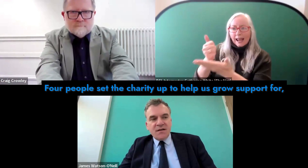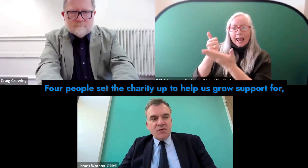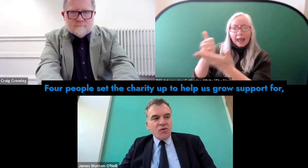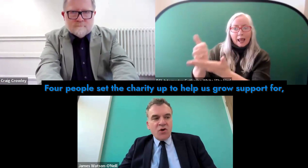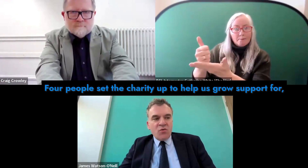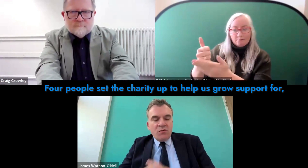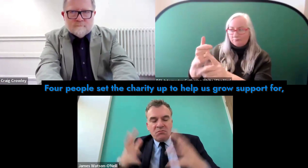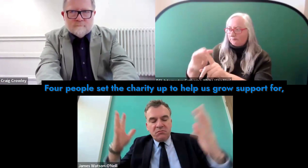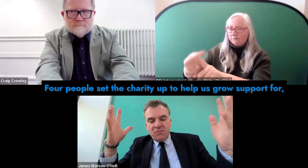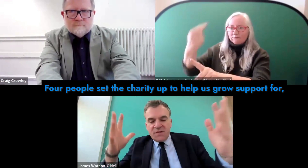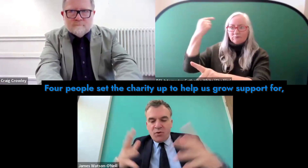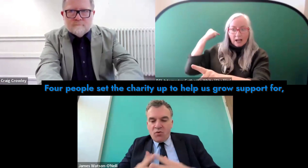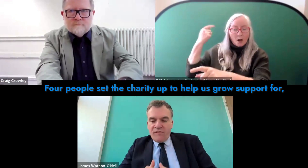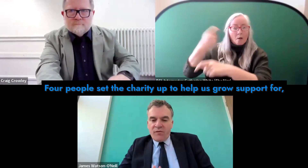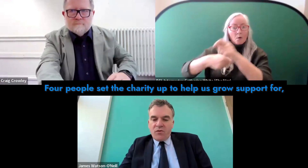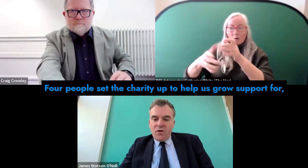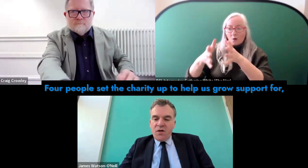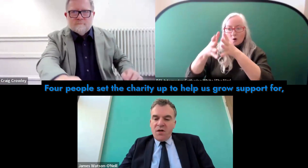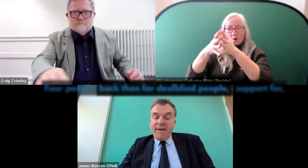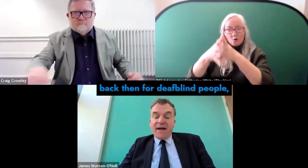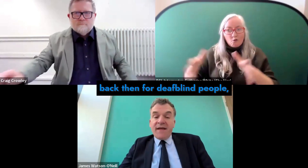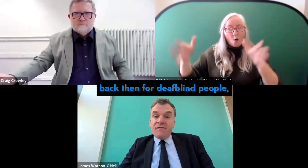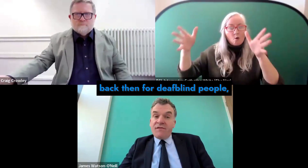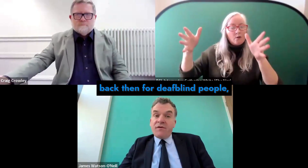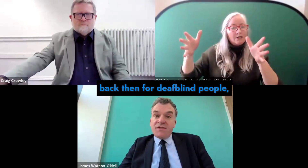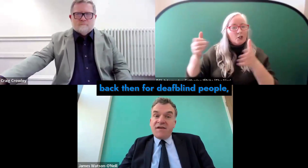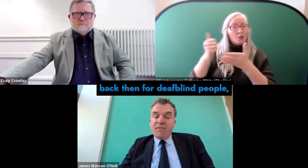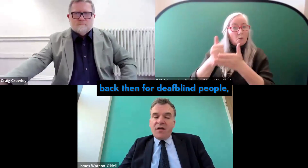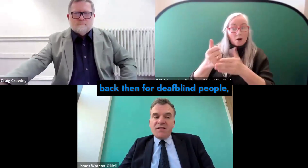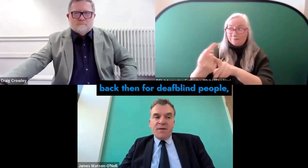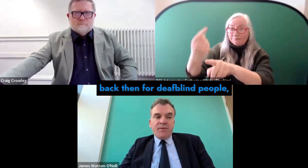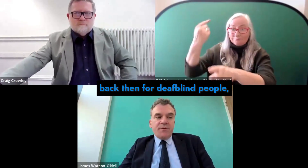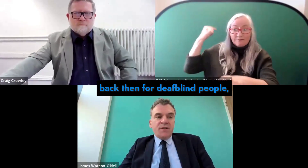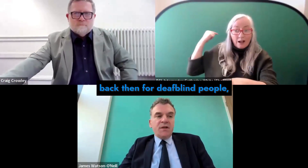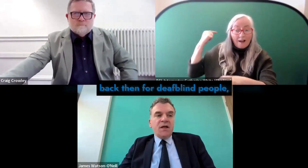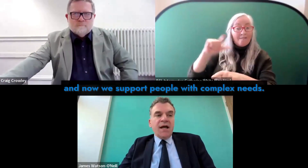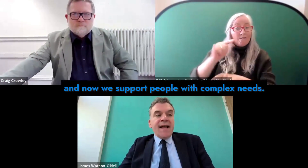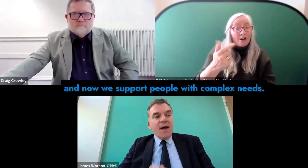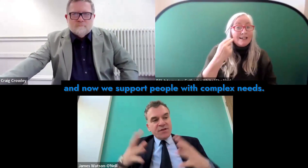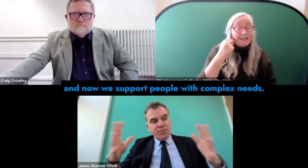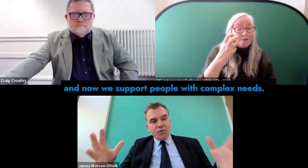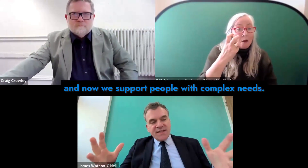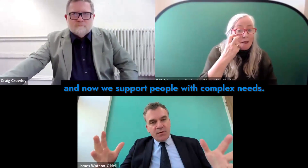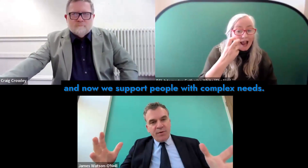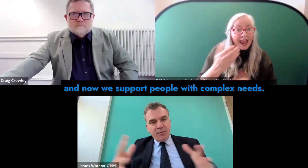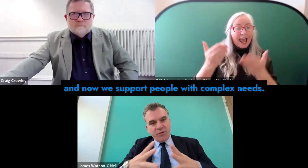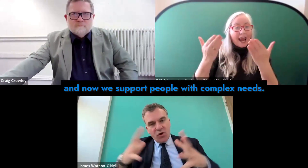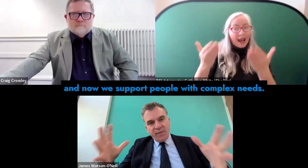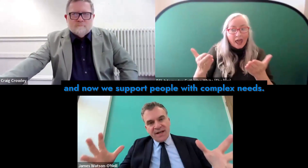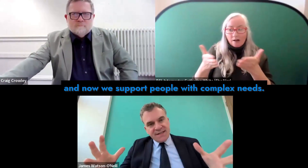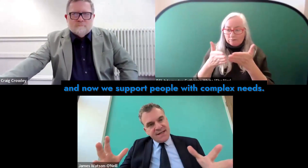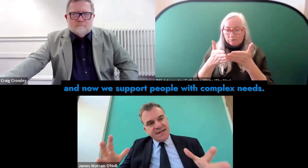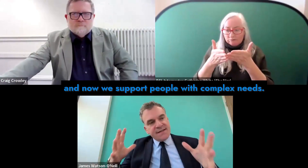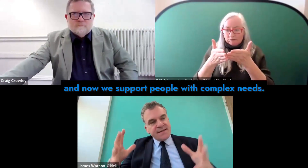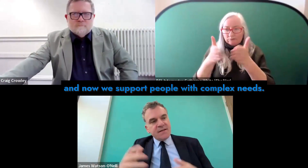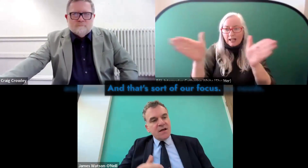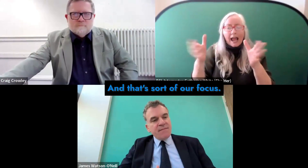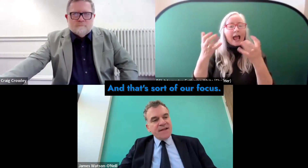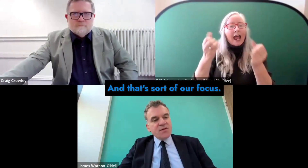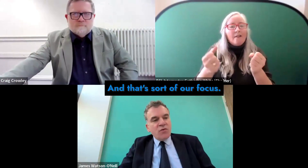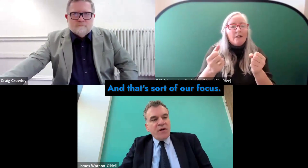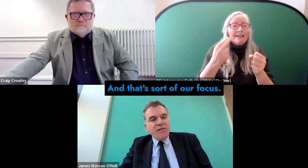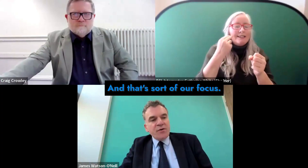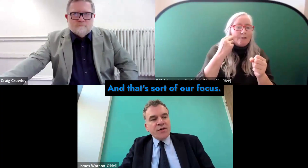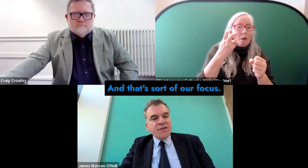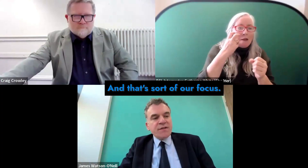us grow support for, back then, for deaf-blind people. And now we support disabled people with complex needs,